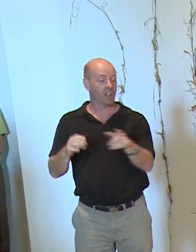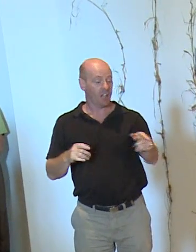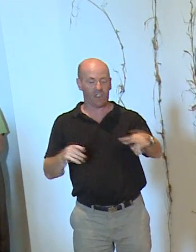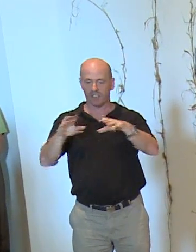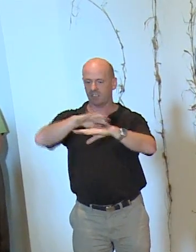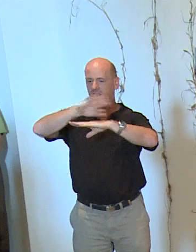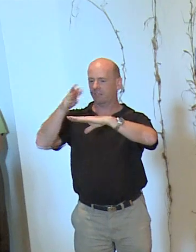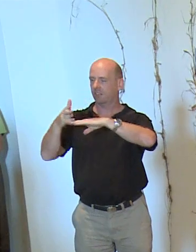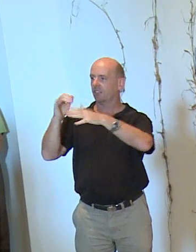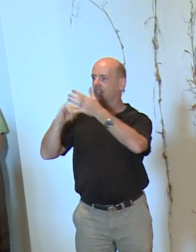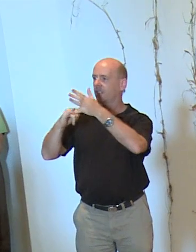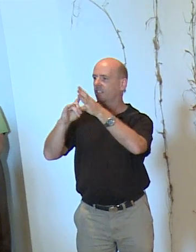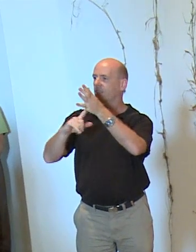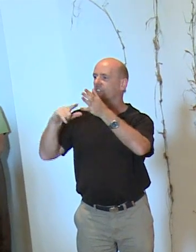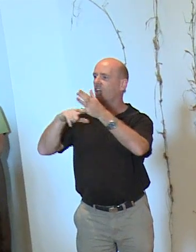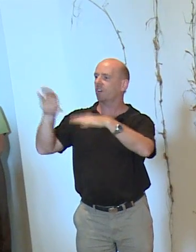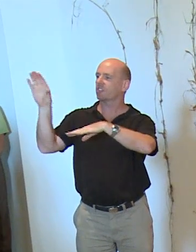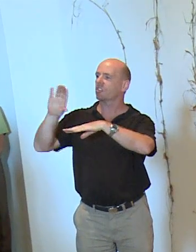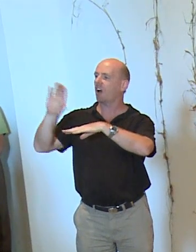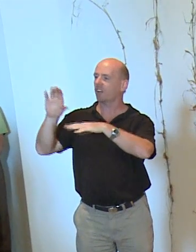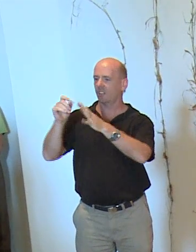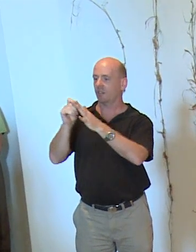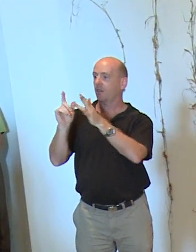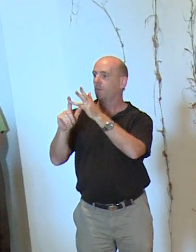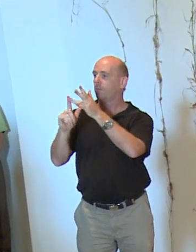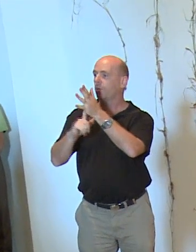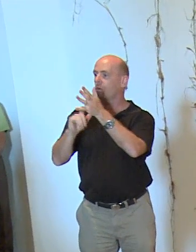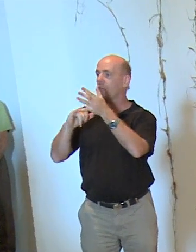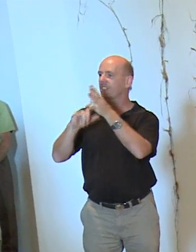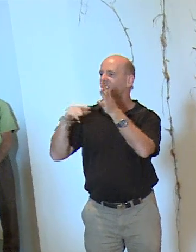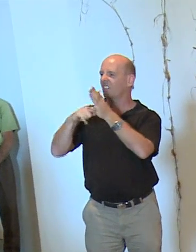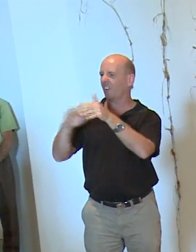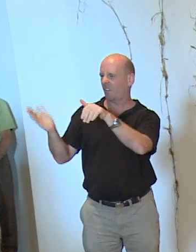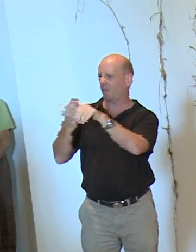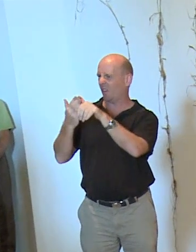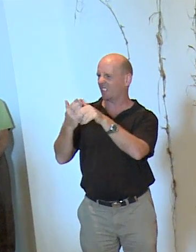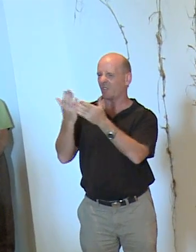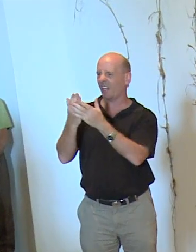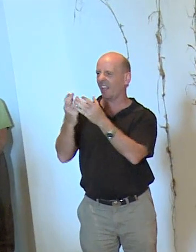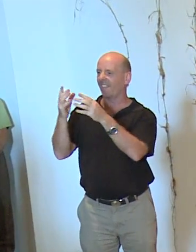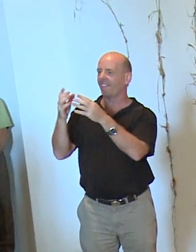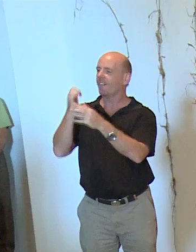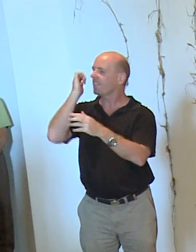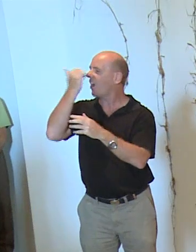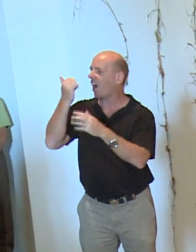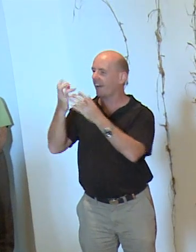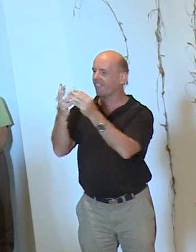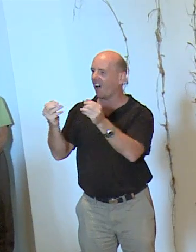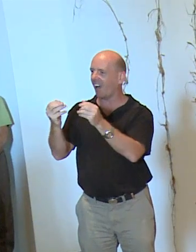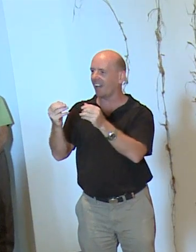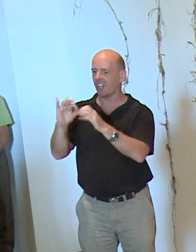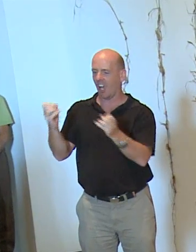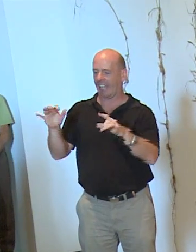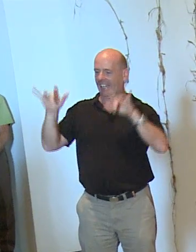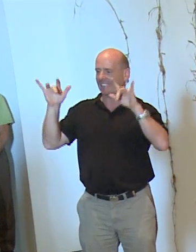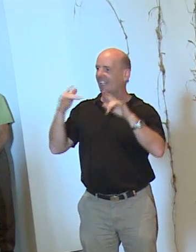pooled salt on top. The first lot of pooled salt that I was given was a little bit more like caster sugar, and it really wasn't quite glistening enough,